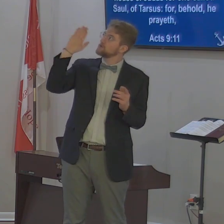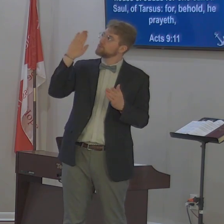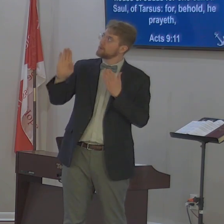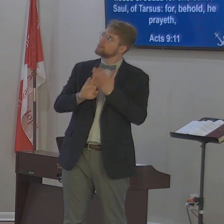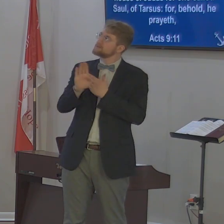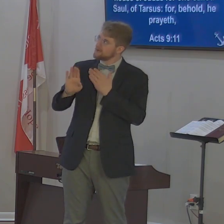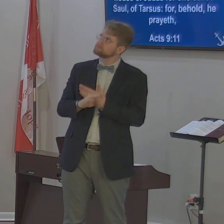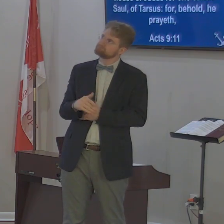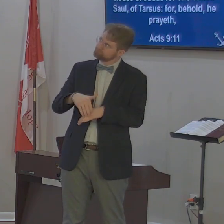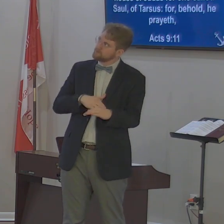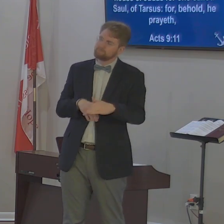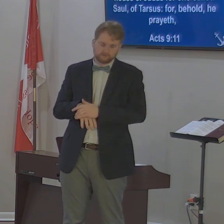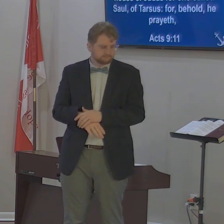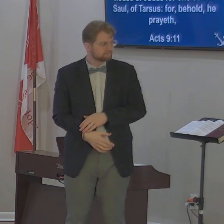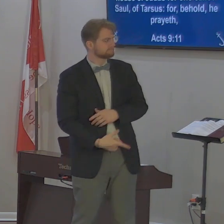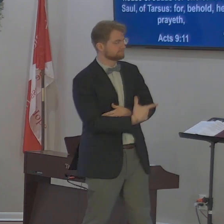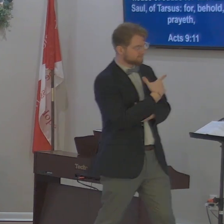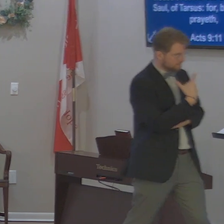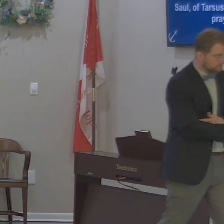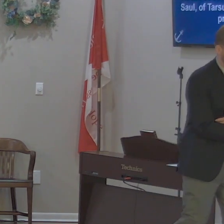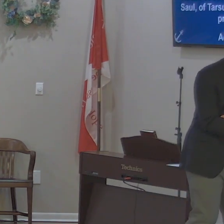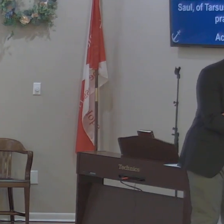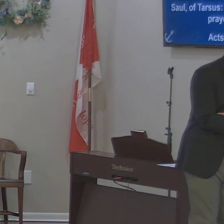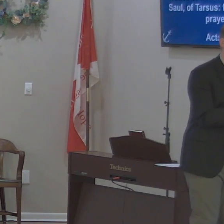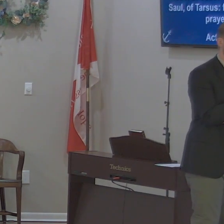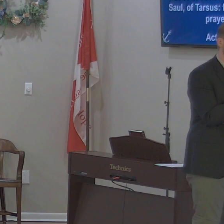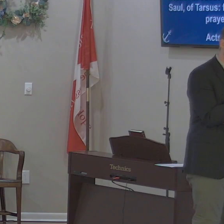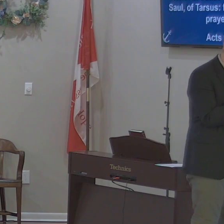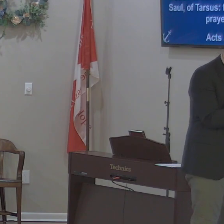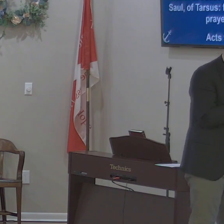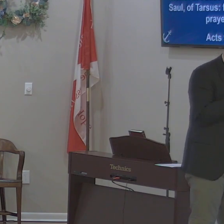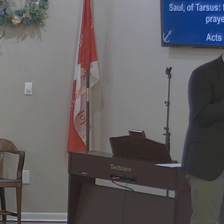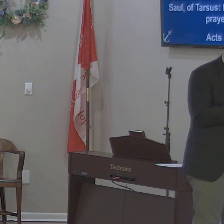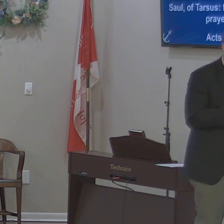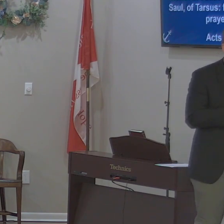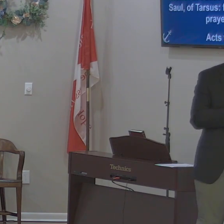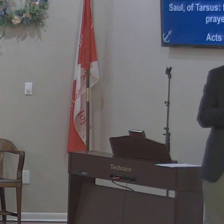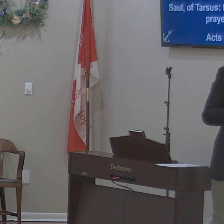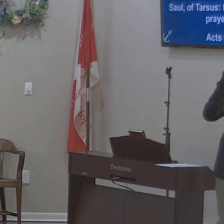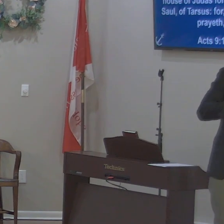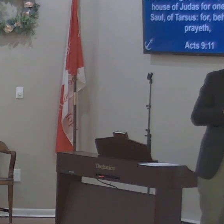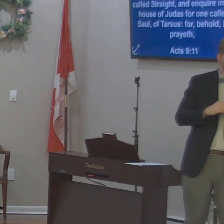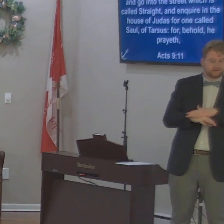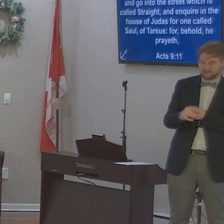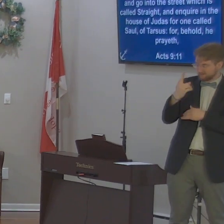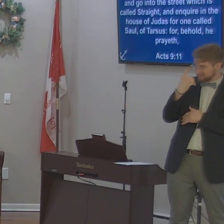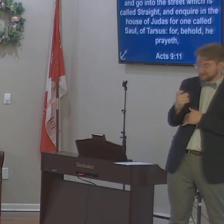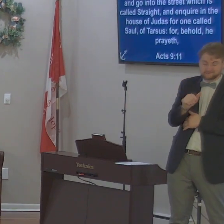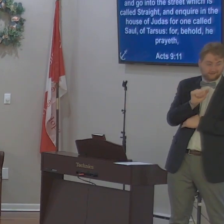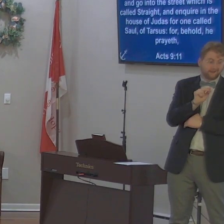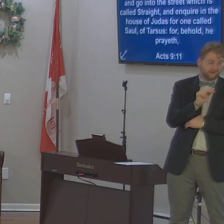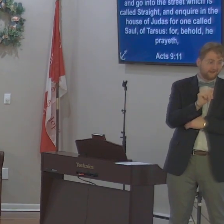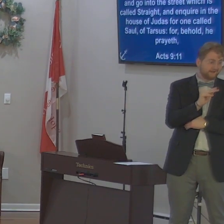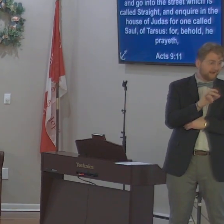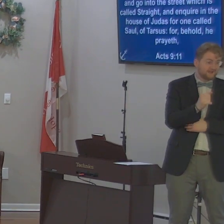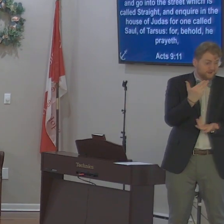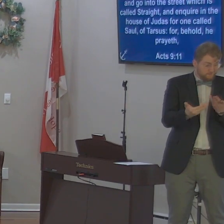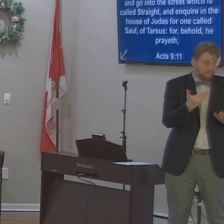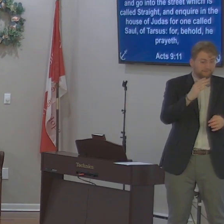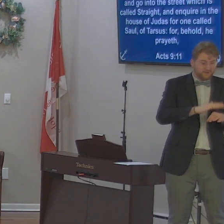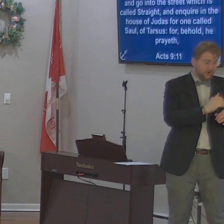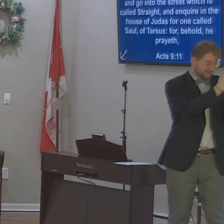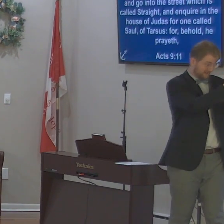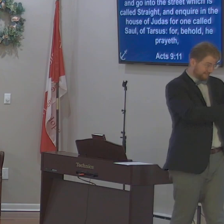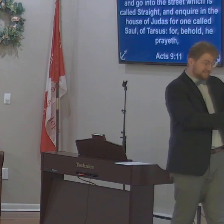Saul's got to be convicted to receive the instruction from Ananias, the very individual probably that was on his list to go and persecute and go